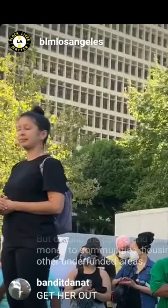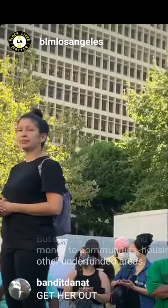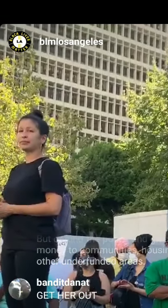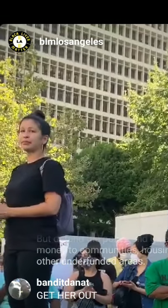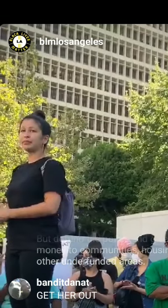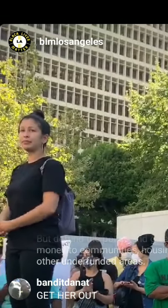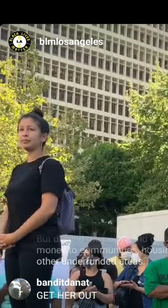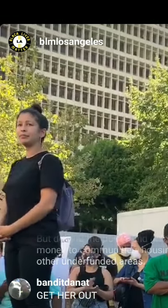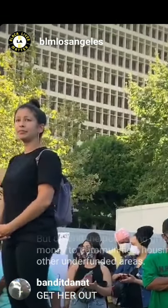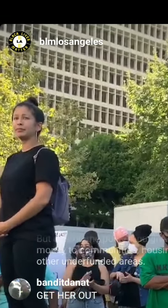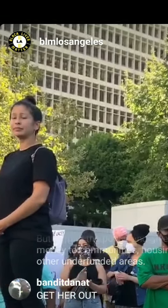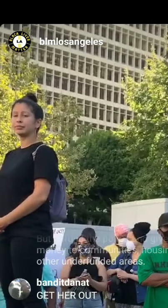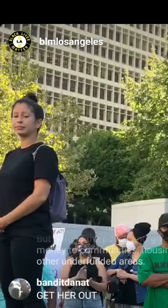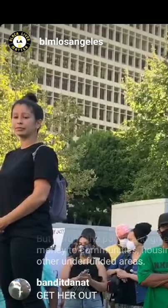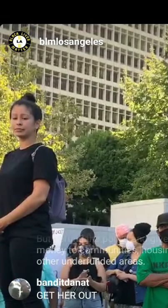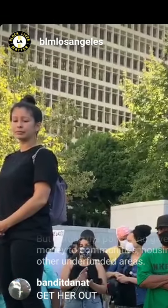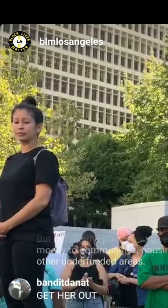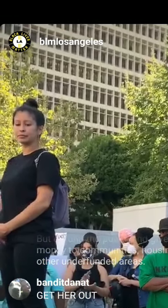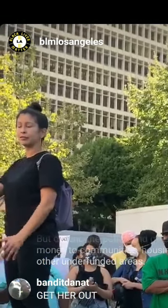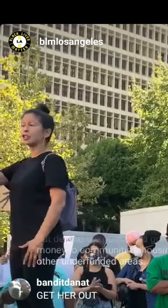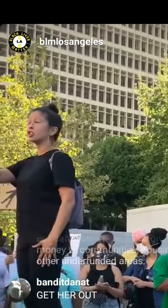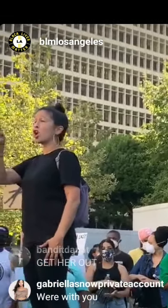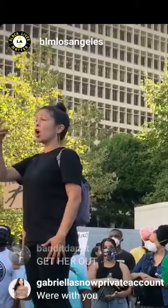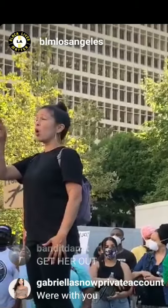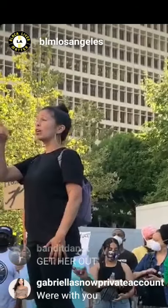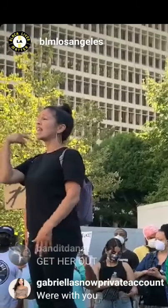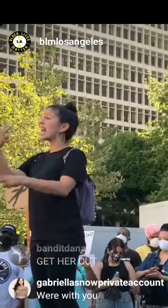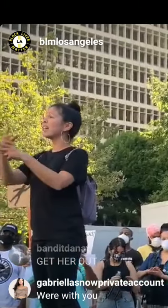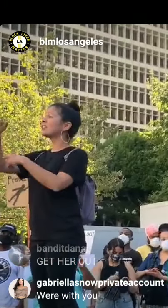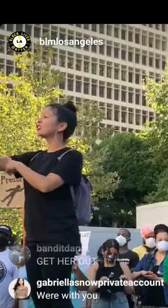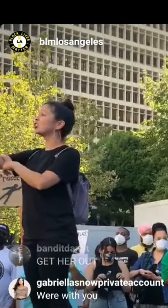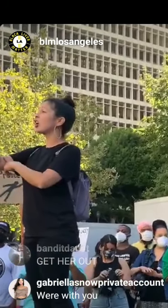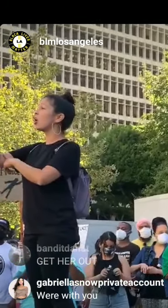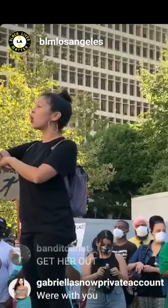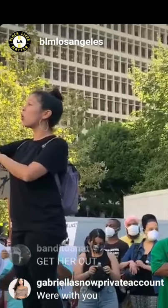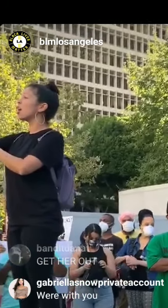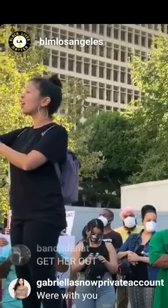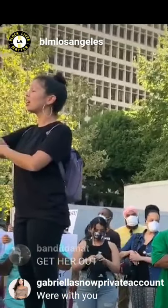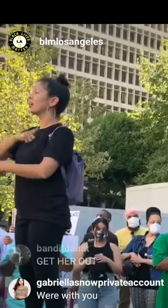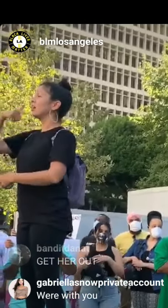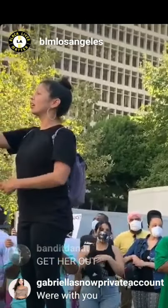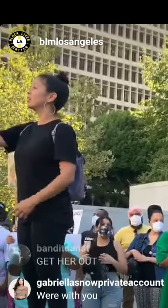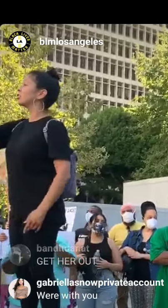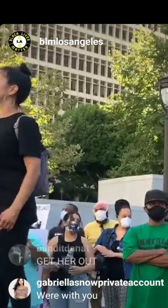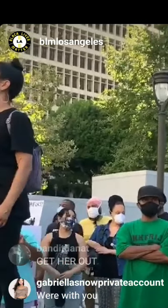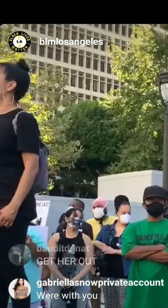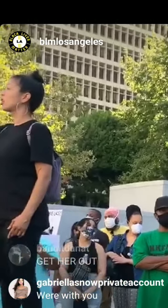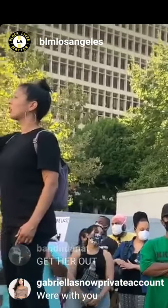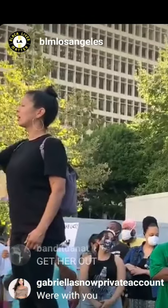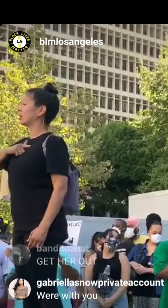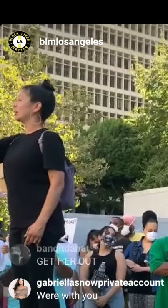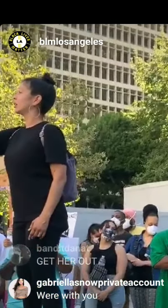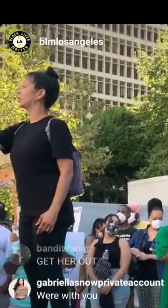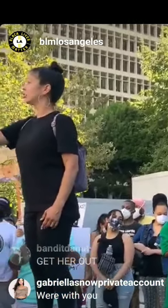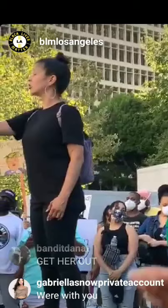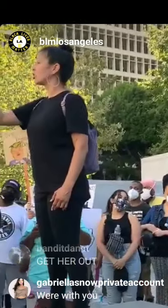you, Haley. John Horton, say his name. Say his name.